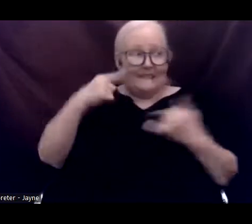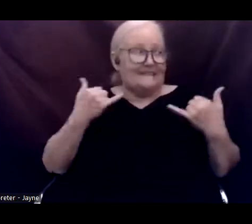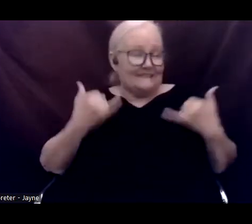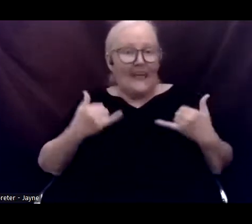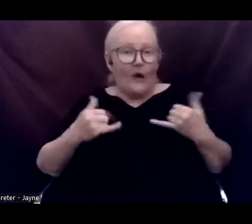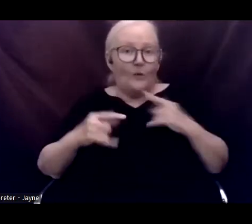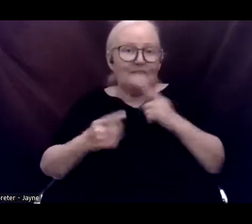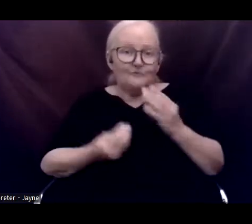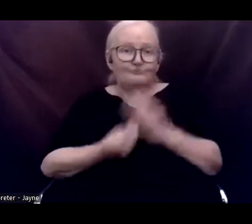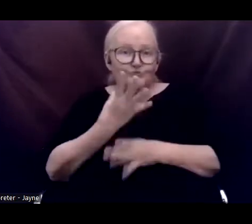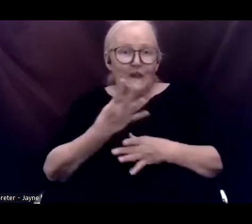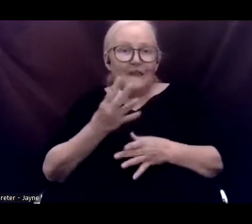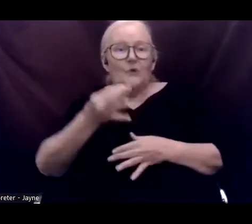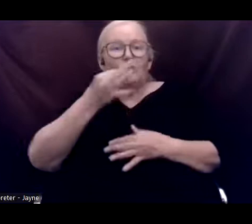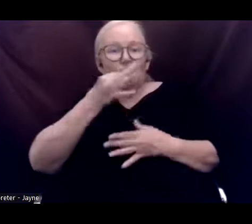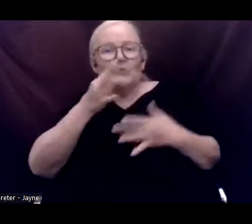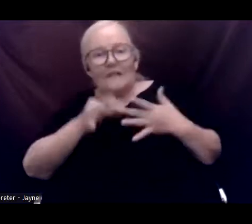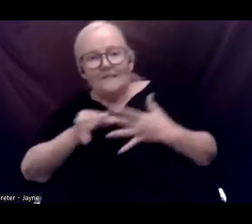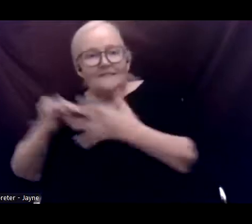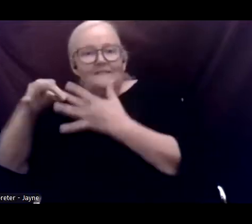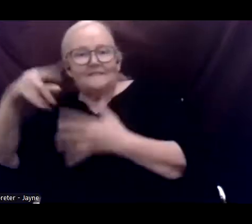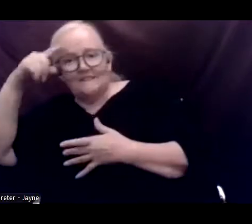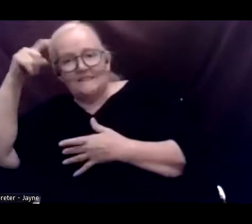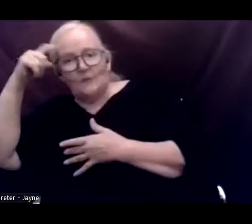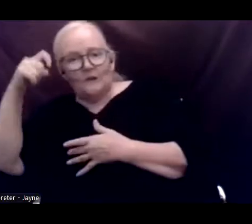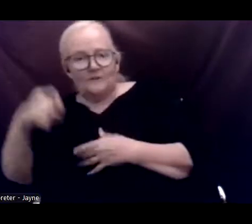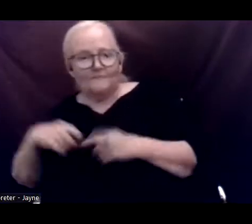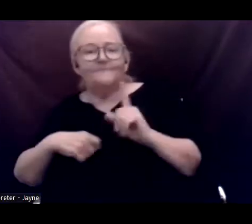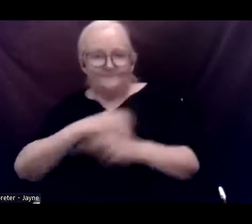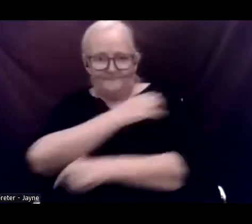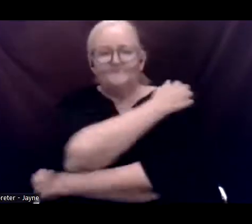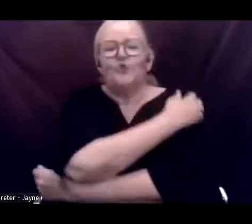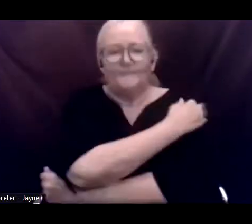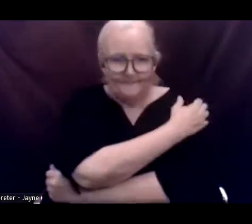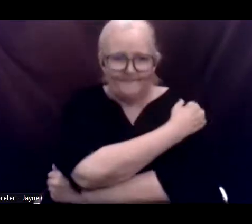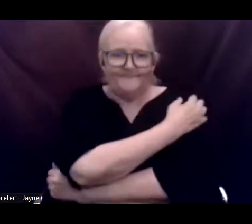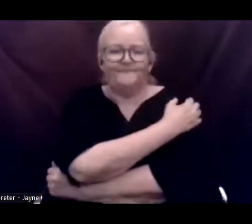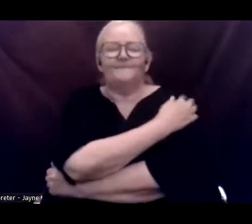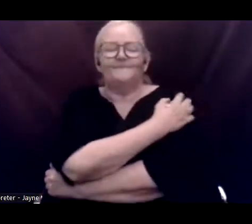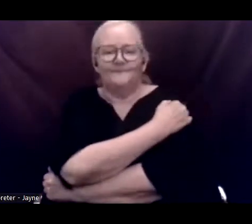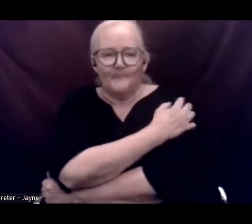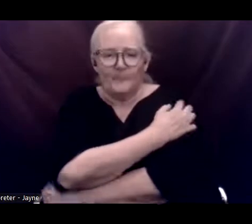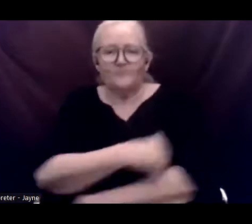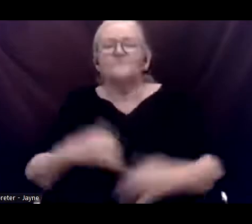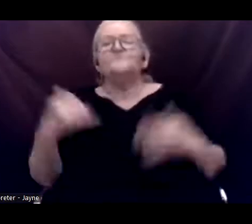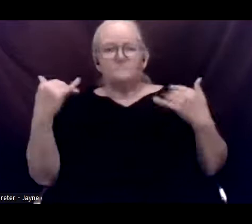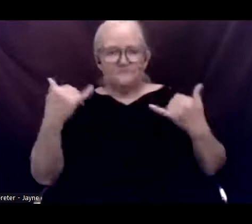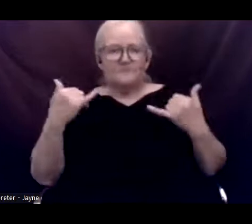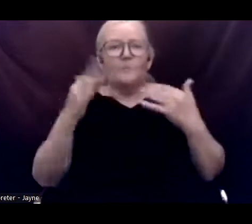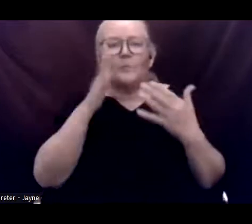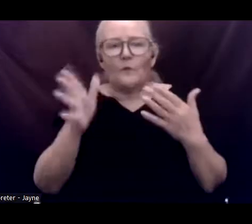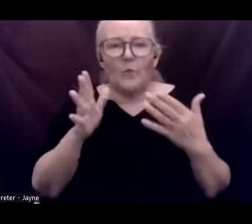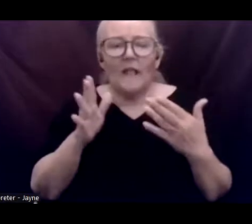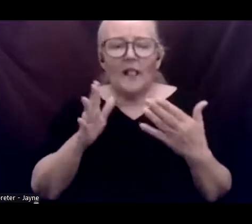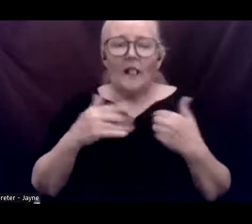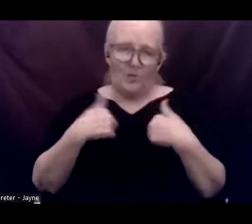summer. And I think if we can get the words up there, beautiful. So we'll sing it once. You